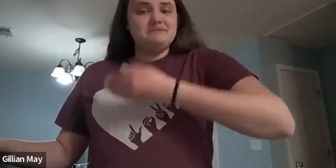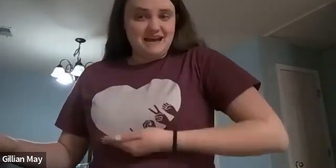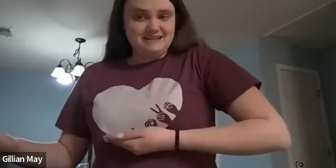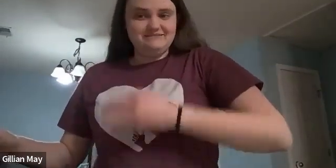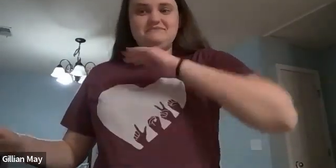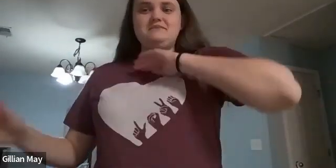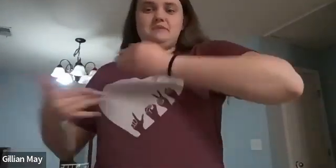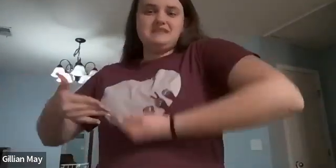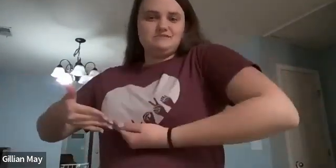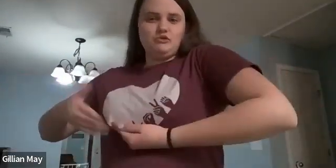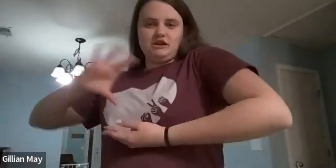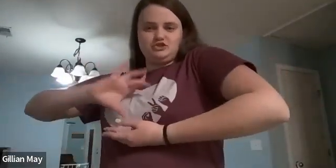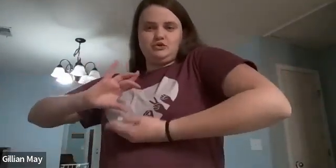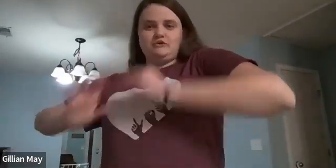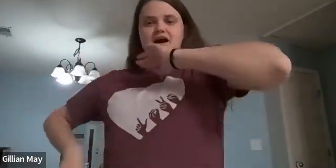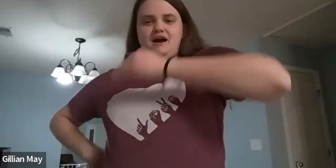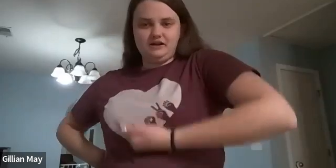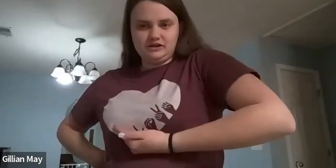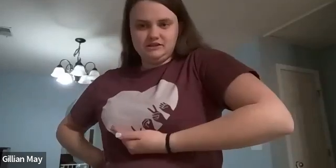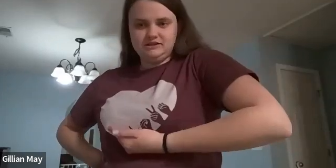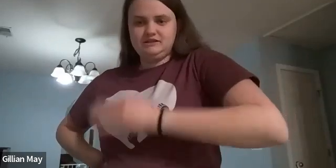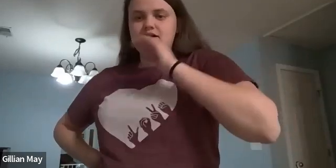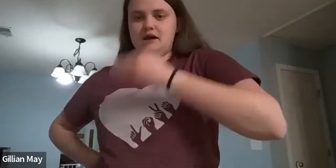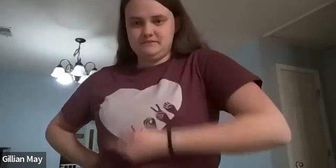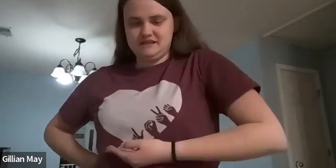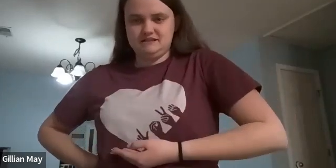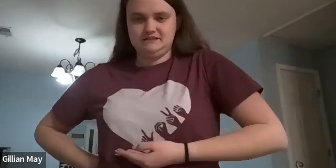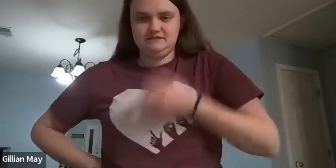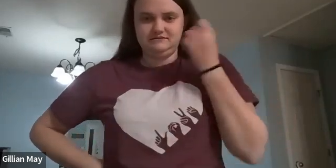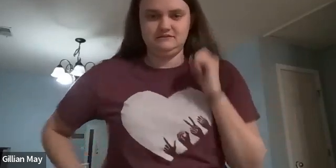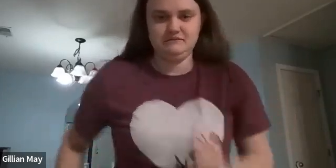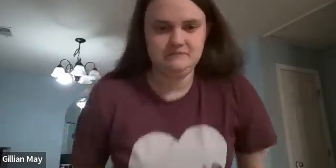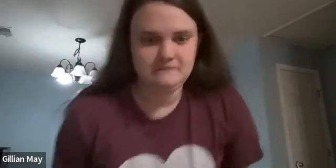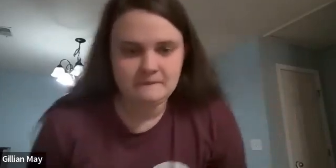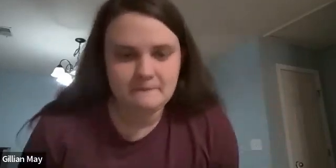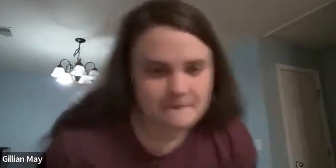upset. Upset's more kind of shorter and higher. Upset.